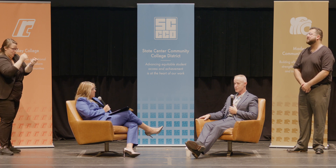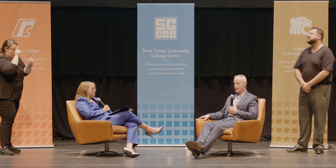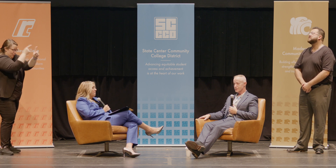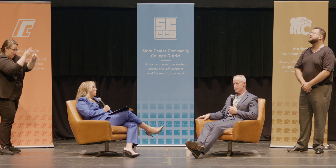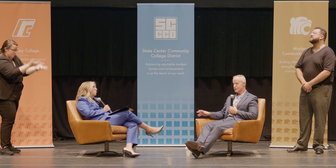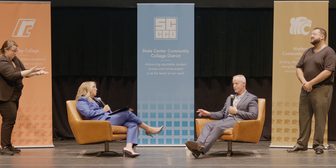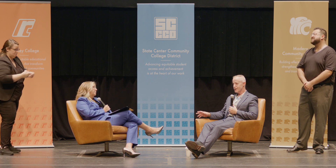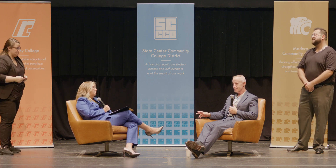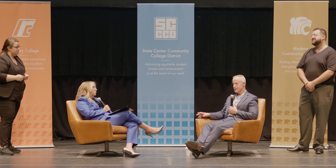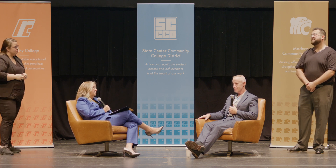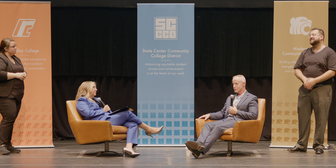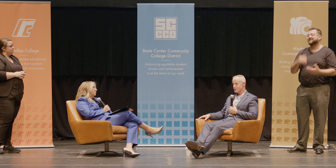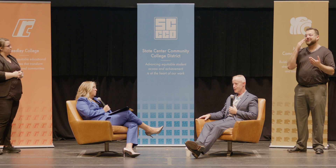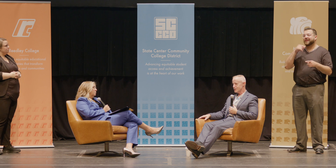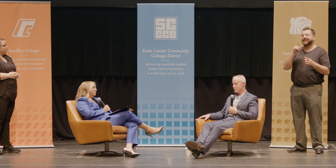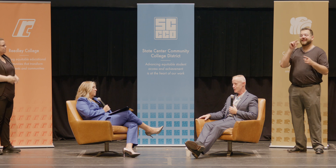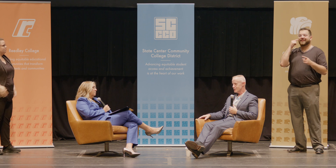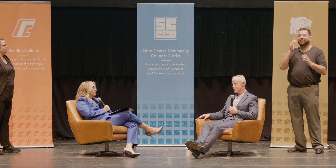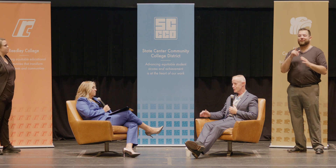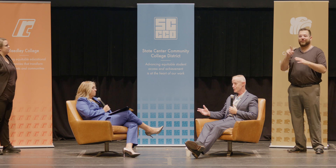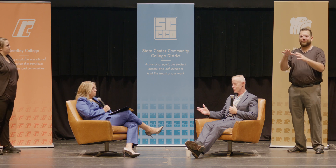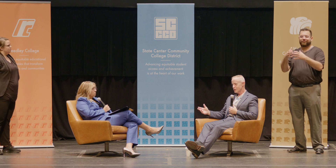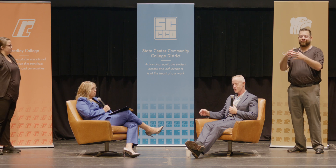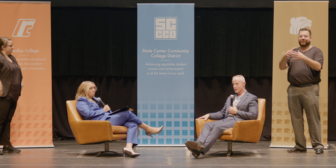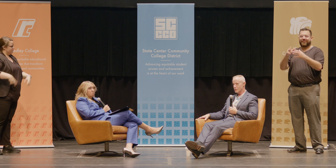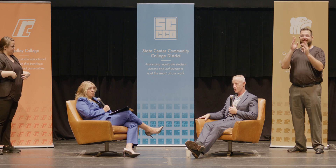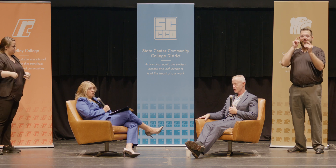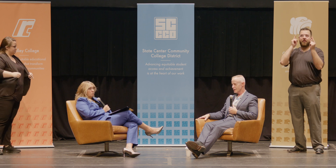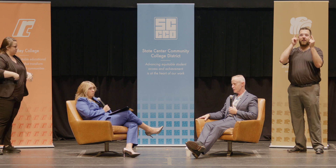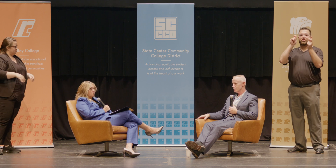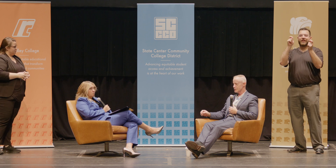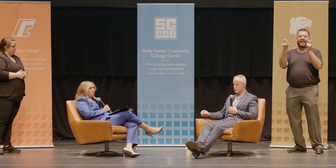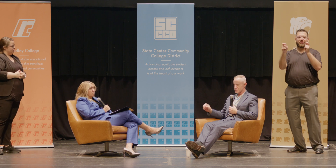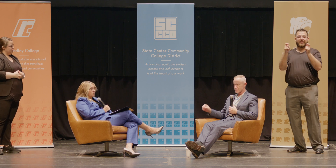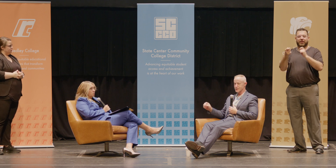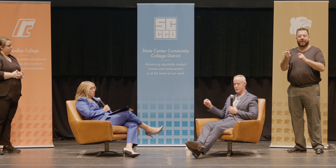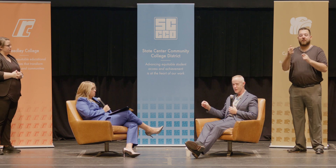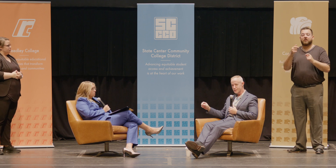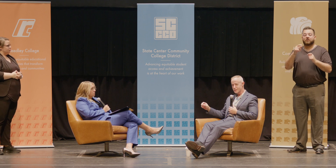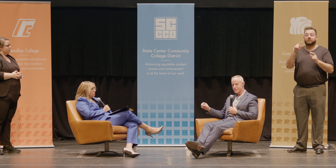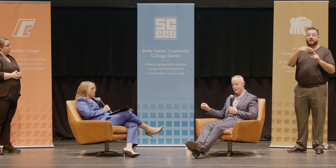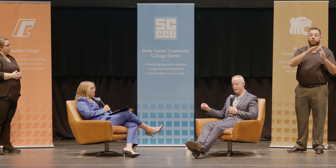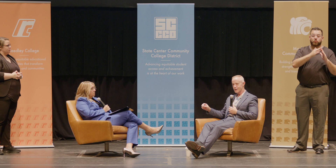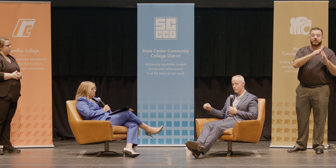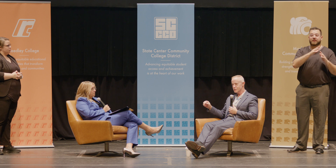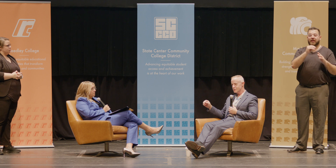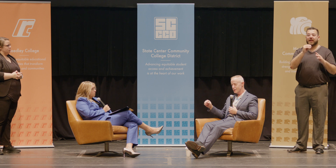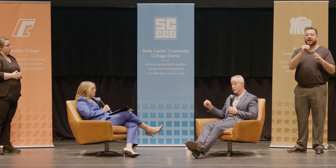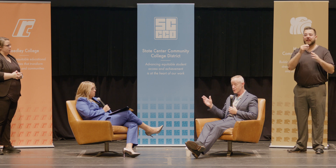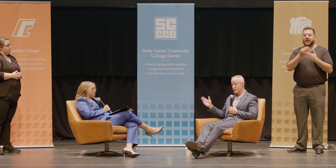So it's probably, which the governor hates the name, so we're changing it, but it's the SURF program, the Community Economic Resilience Funds.